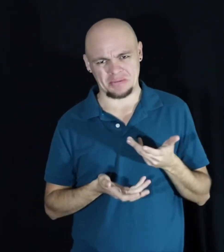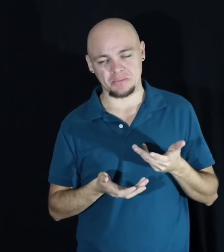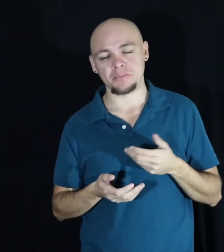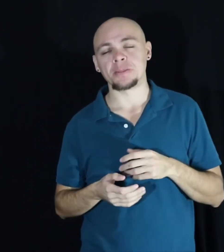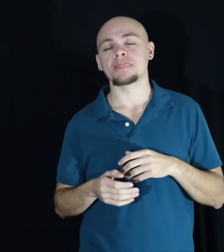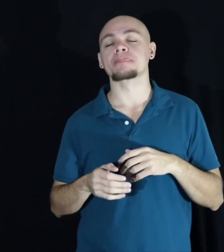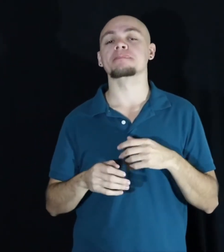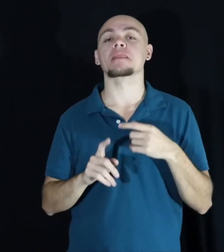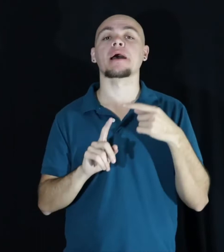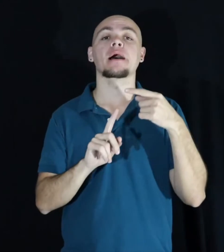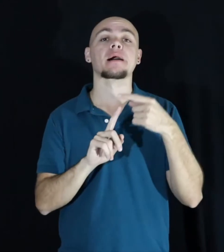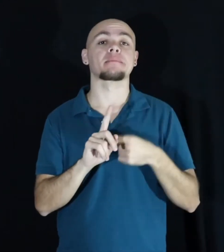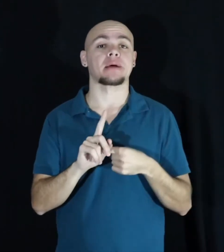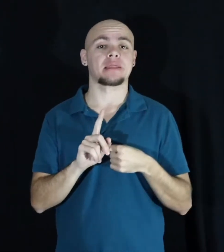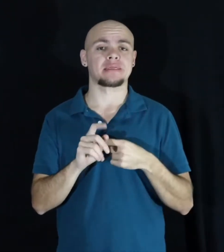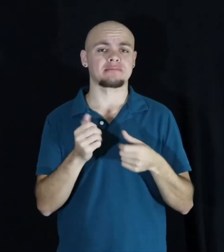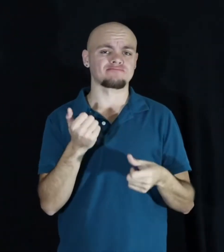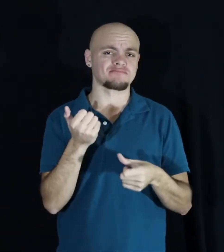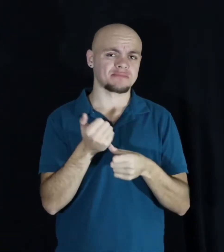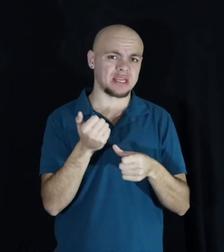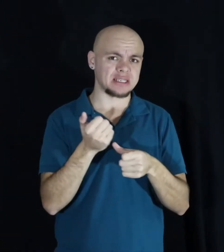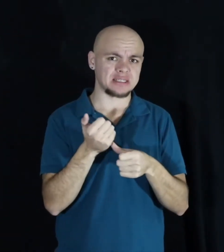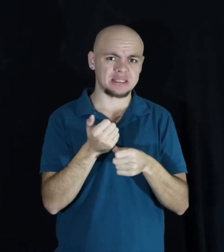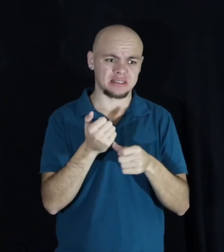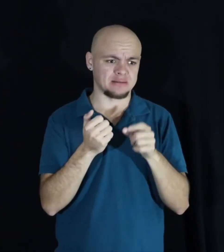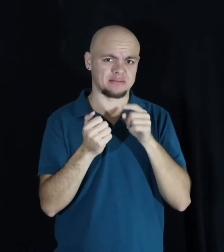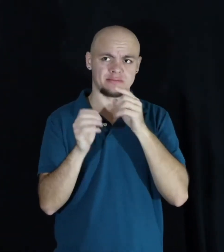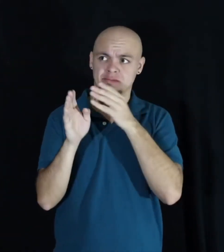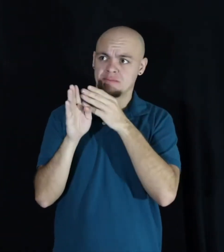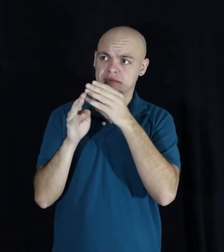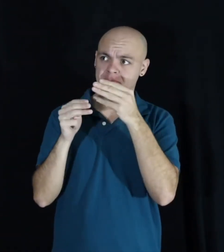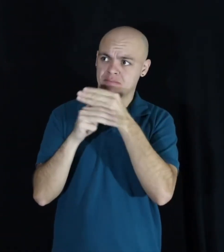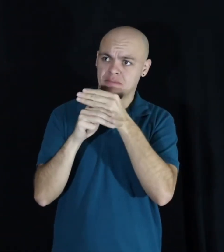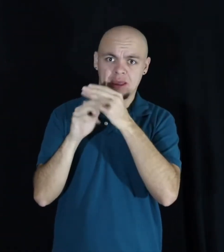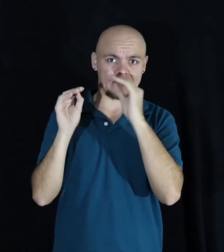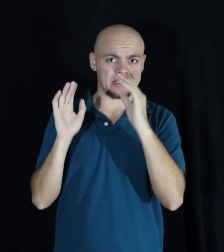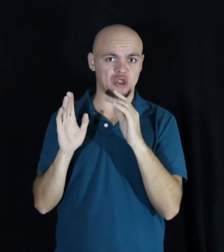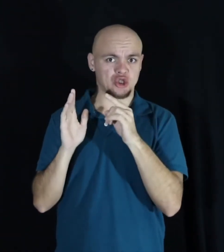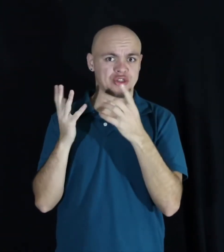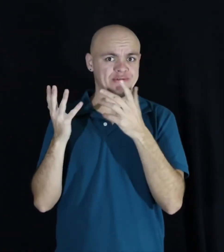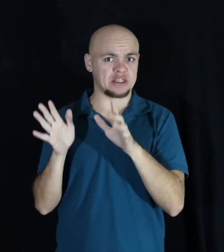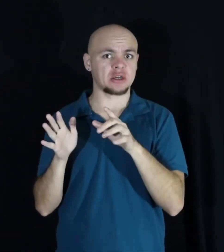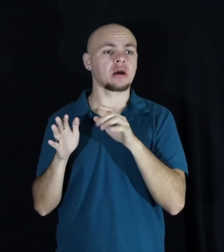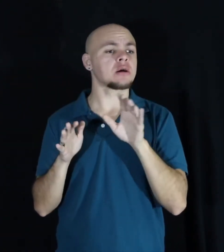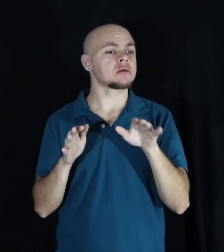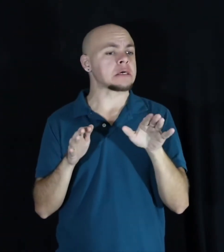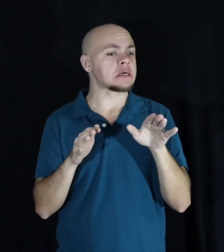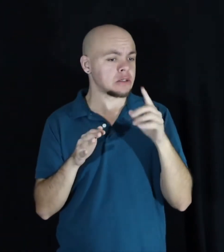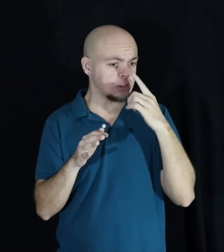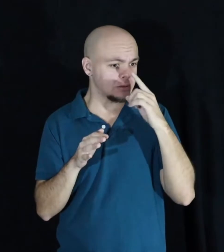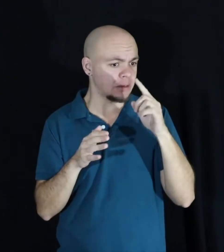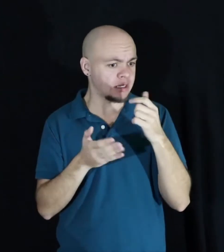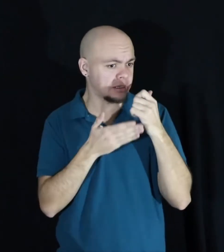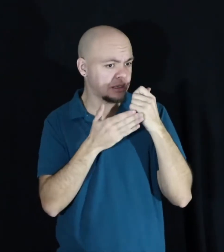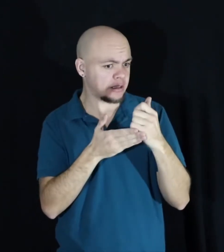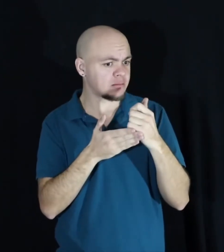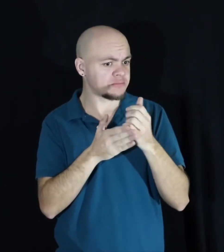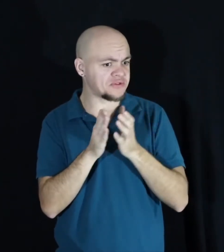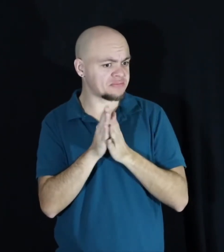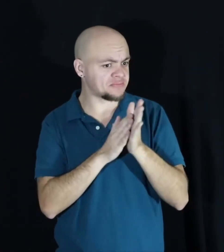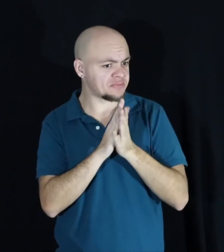After a month of assisting the main math teacher, I was asked to start teaching a group of accelerated students, a smaller